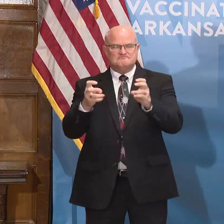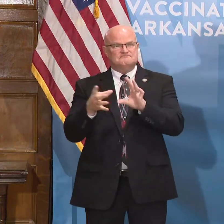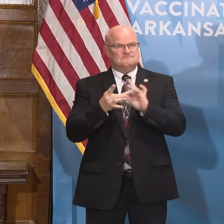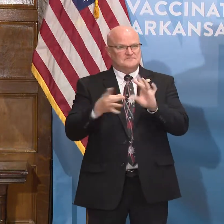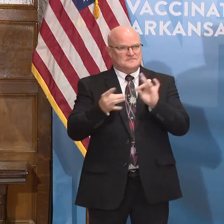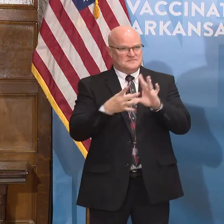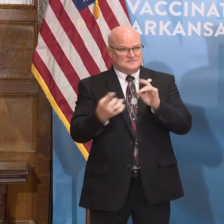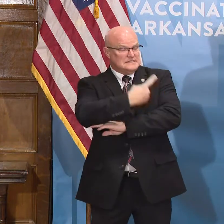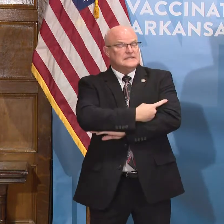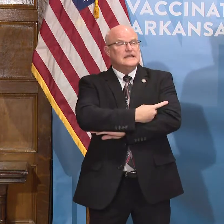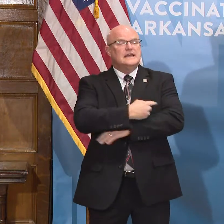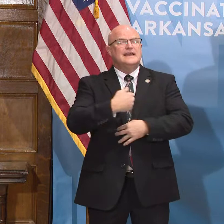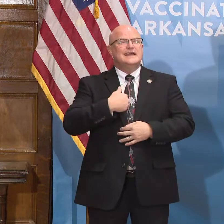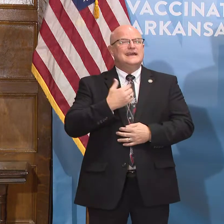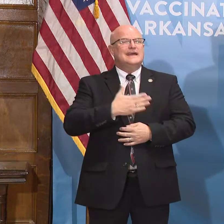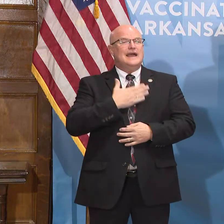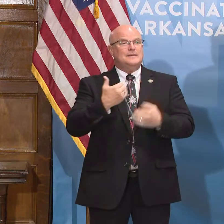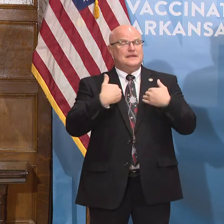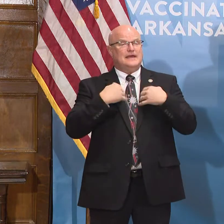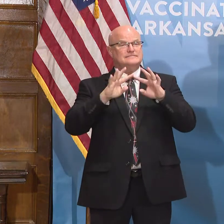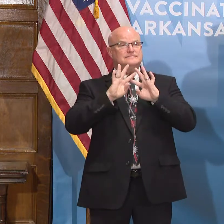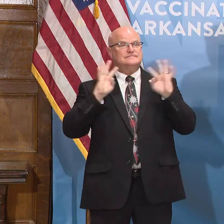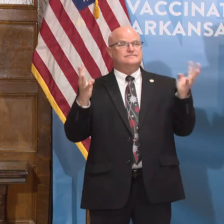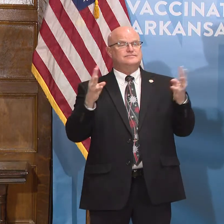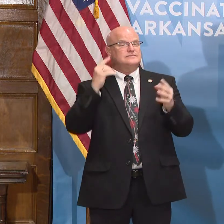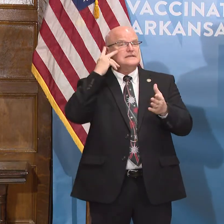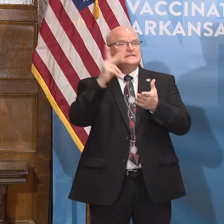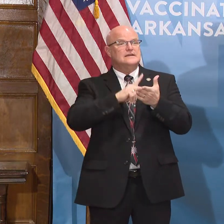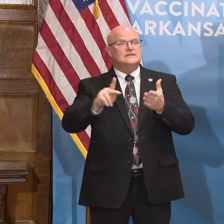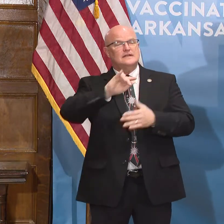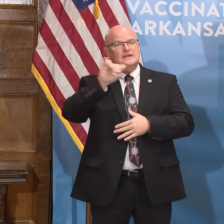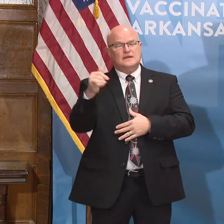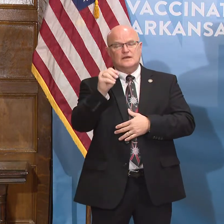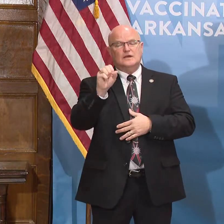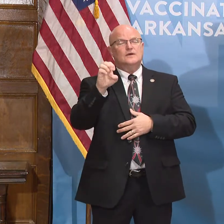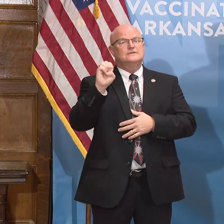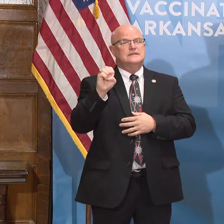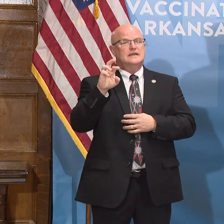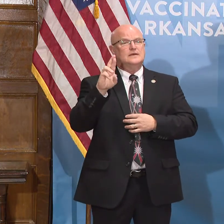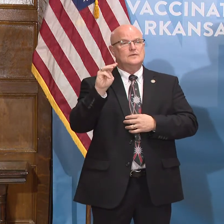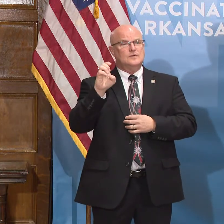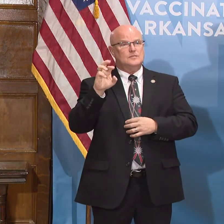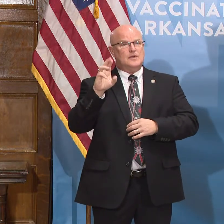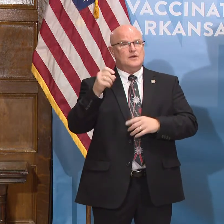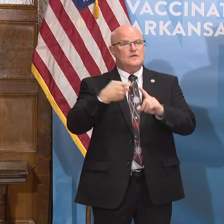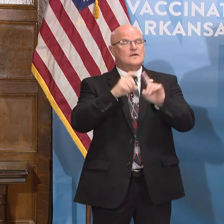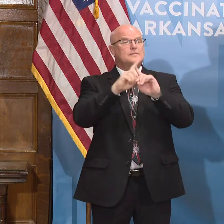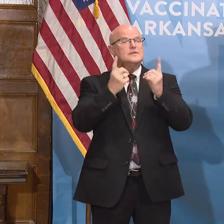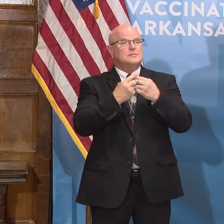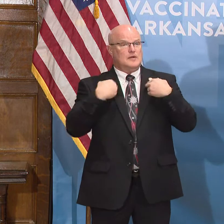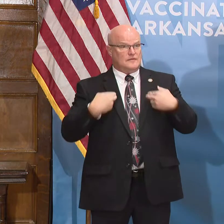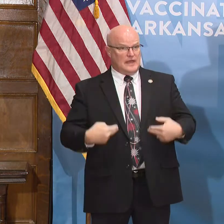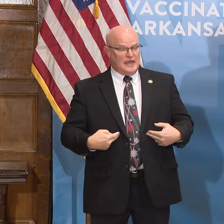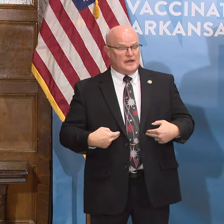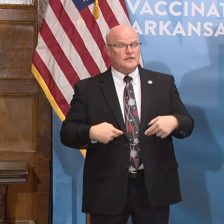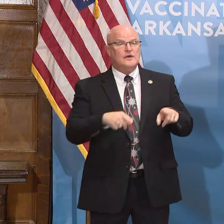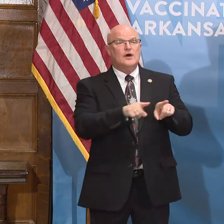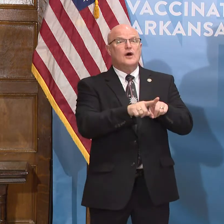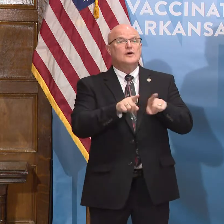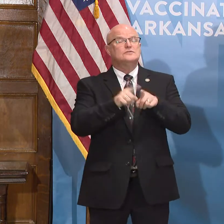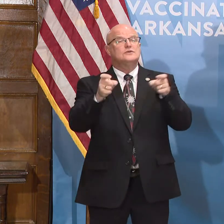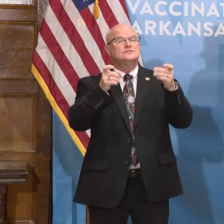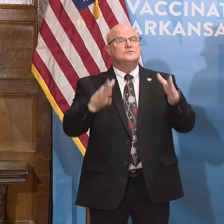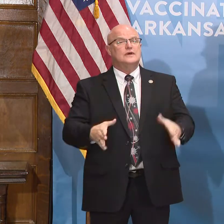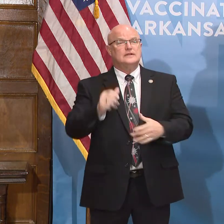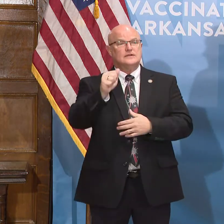cover, and I'm pleased to be joined by Secretary Jose Romero of the Department of Health, along with